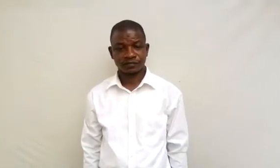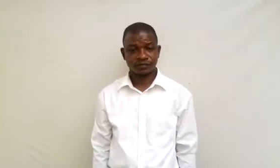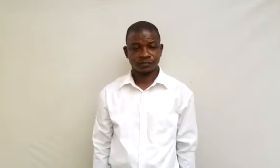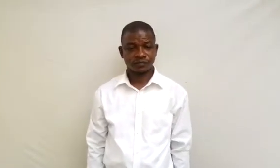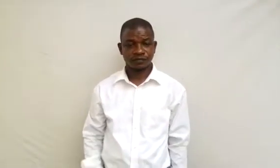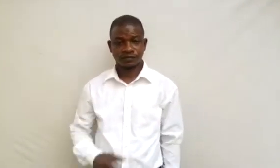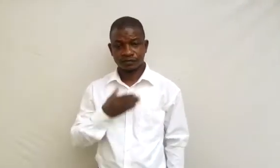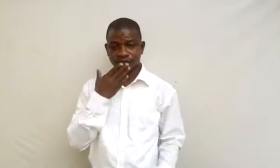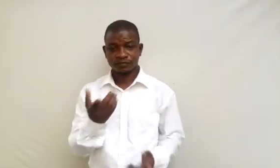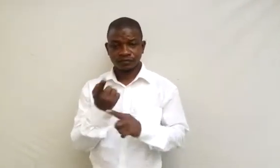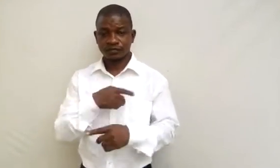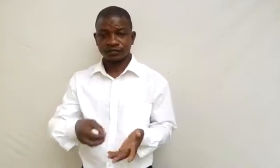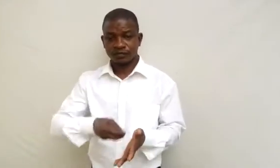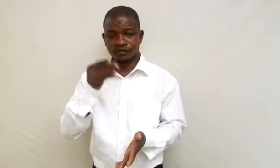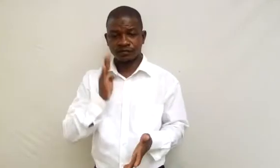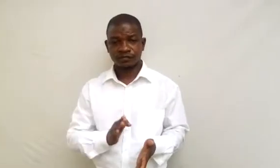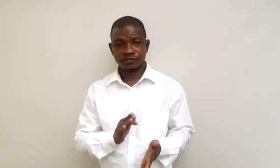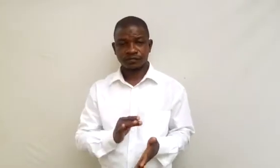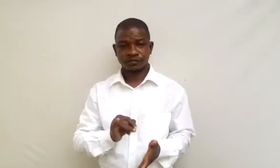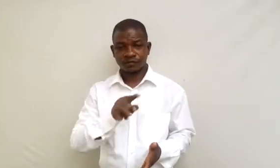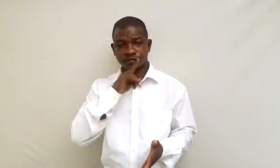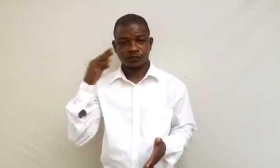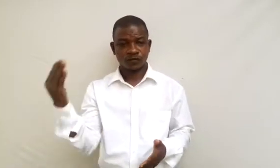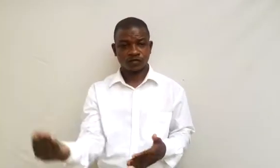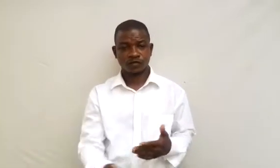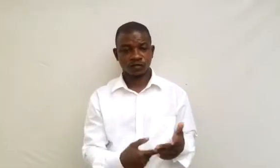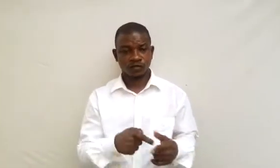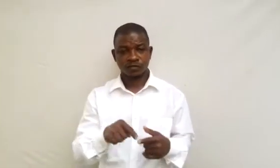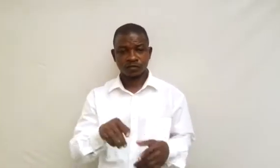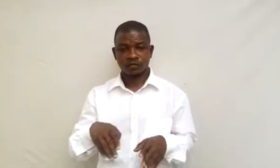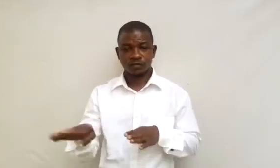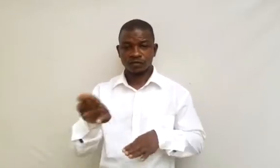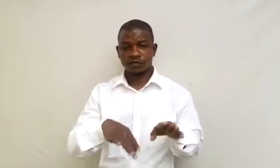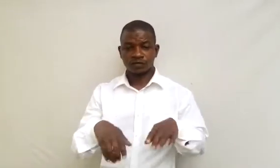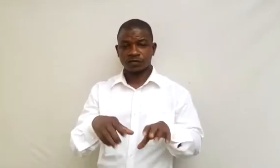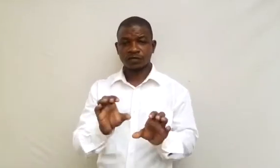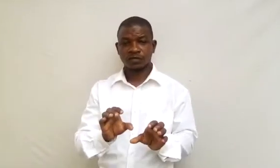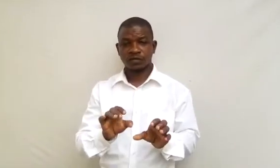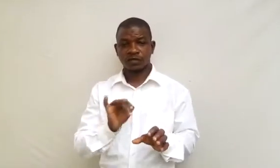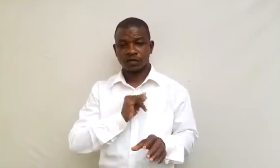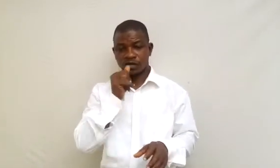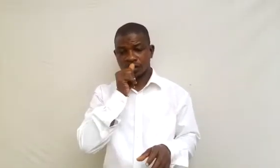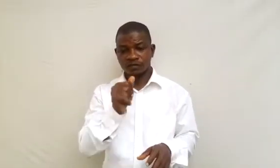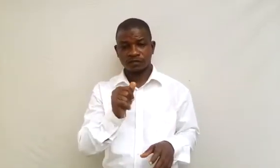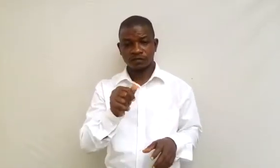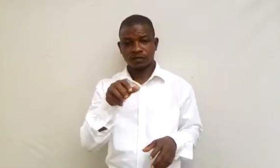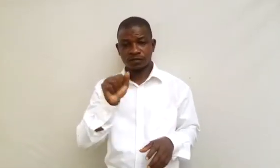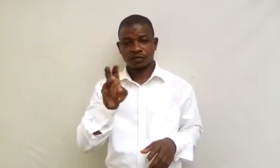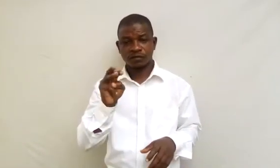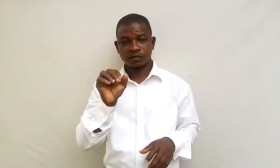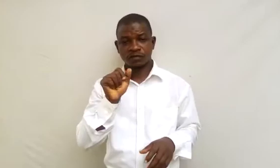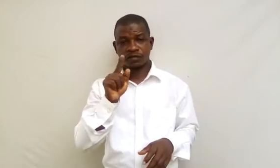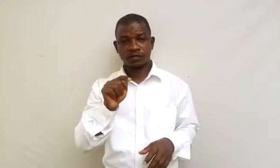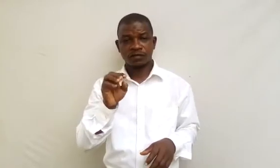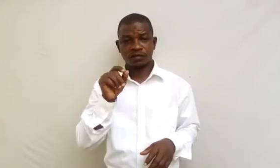Good day, students. You are welcome to biology class. Hi, I'm Awoleye